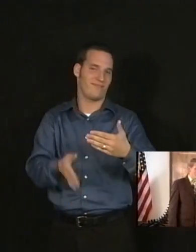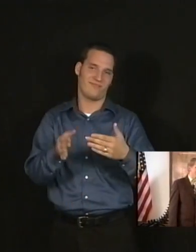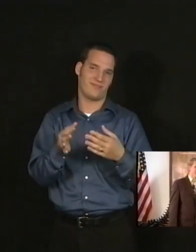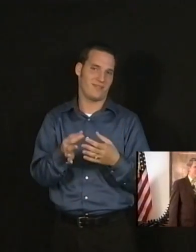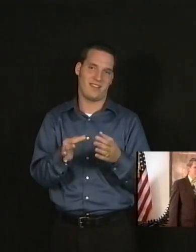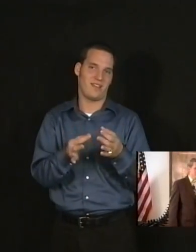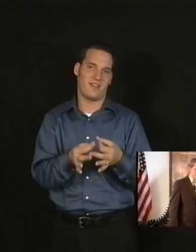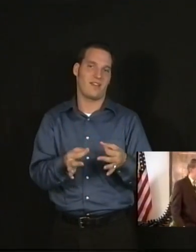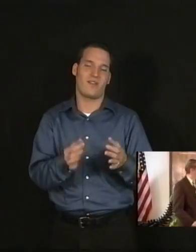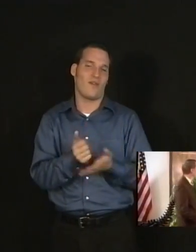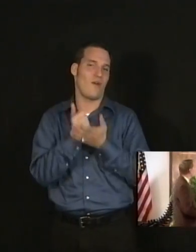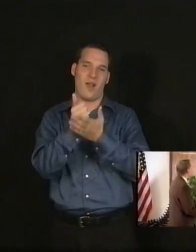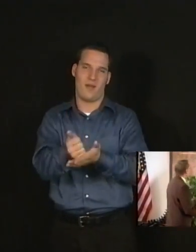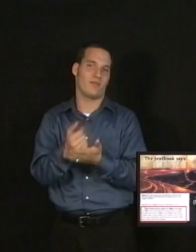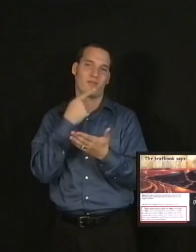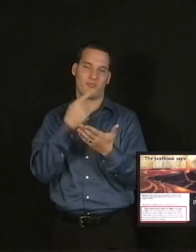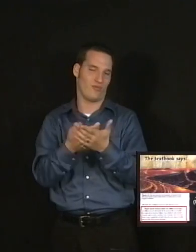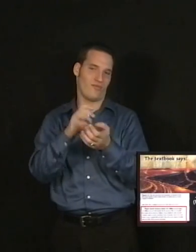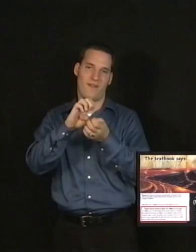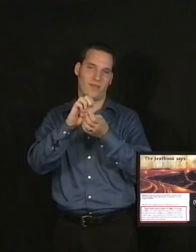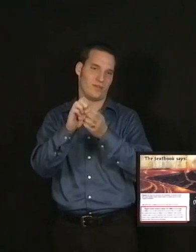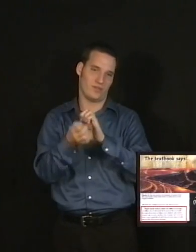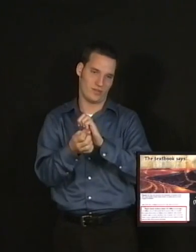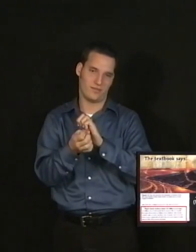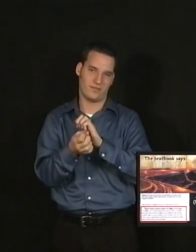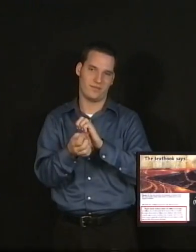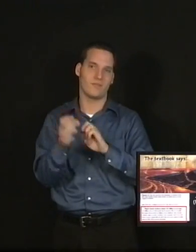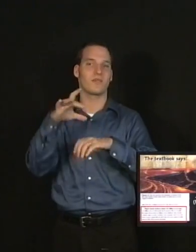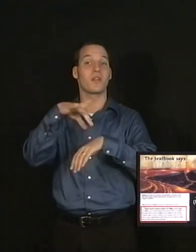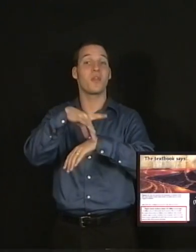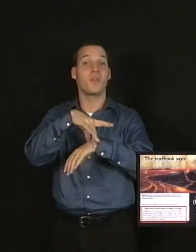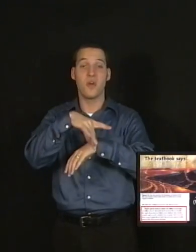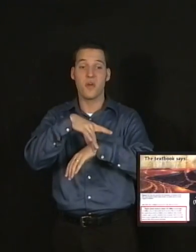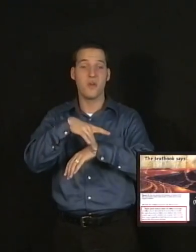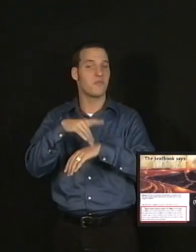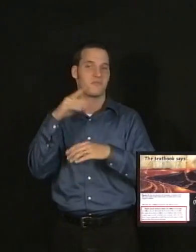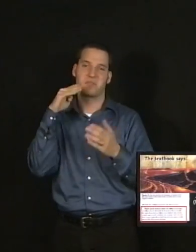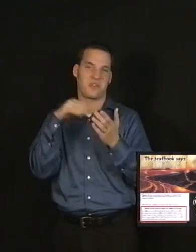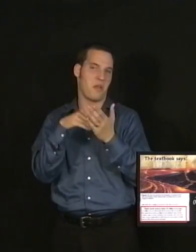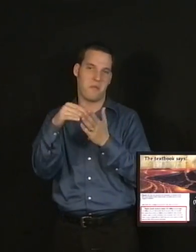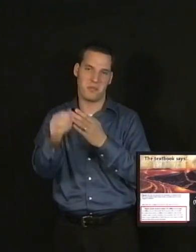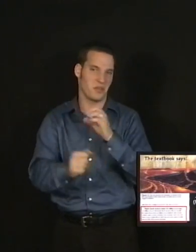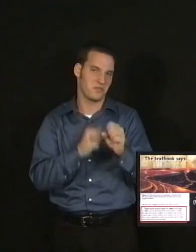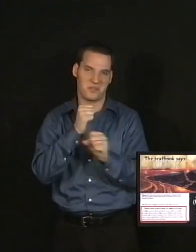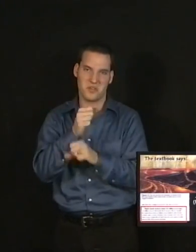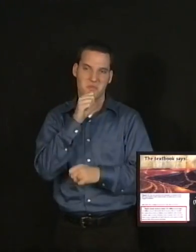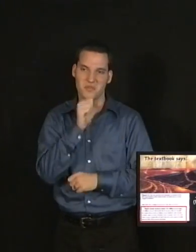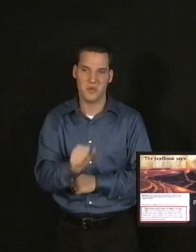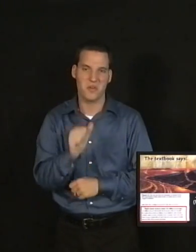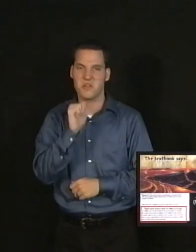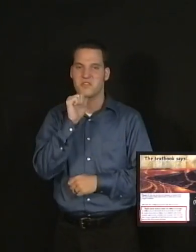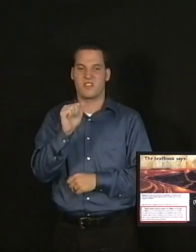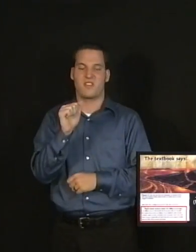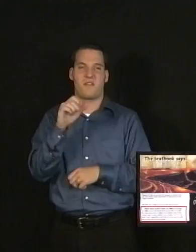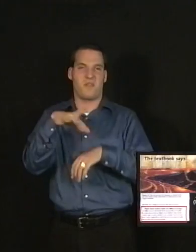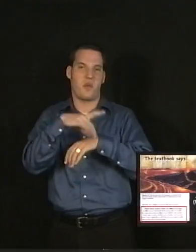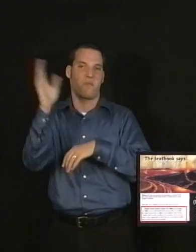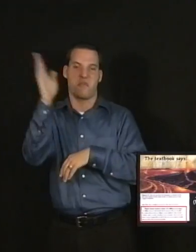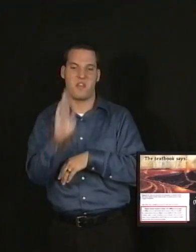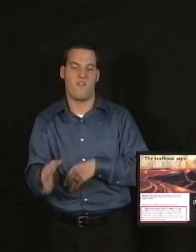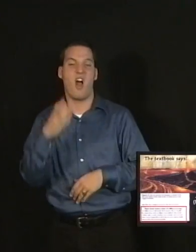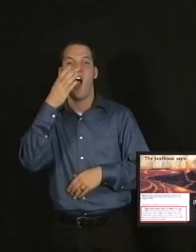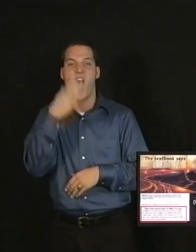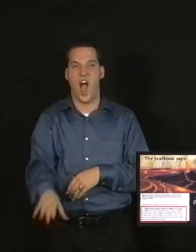simply are a dead-end street. They don't count for evolution. The Earth was never the Earth is not billions of years old, and the Earth was never a hot molten